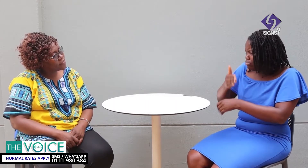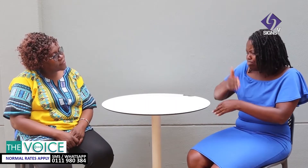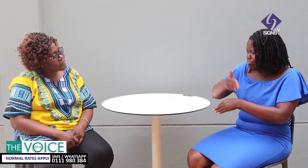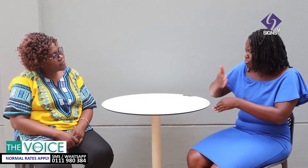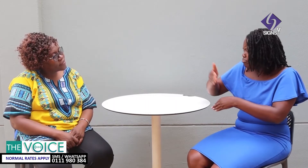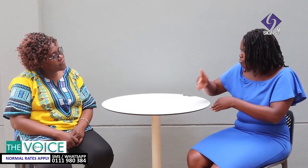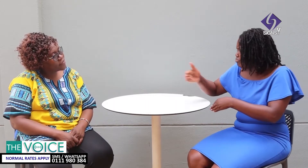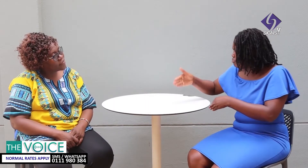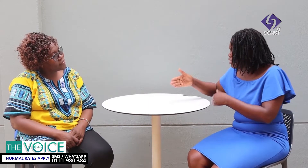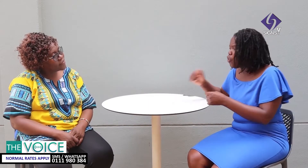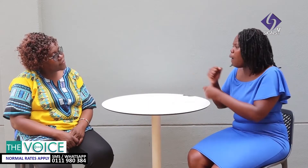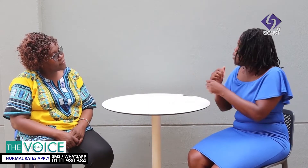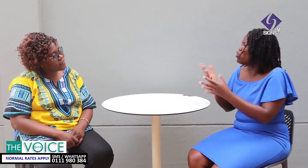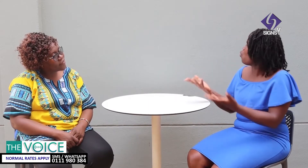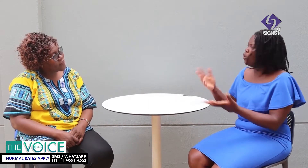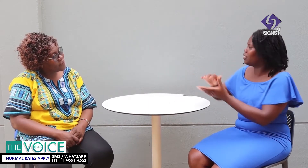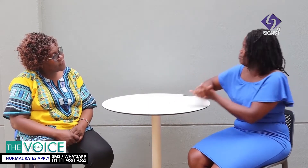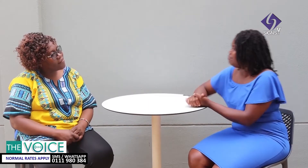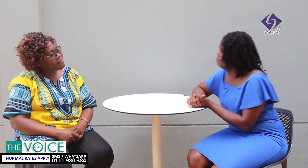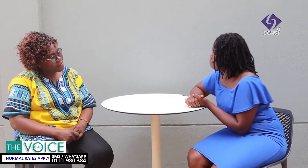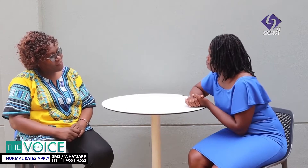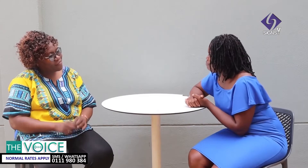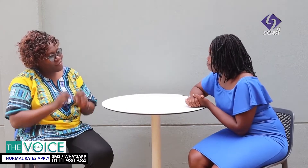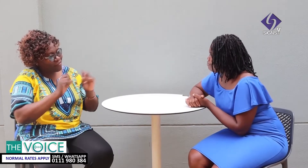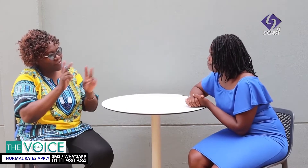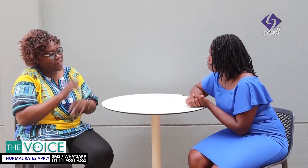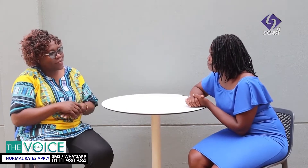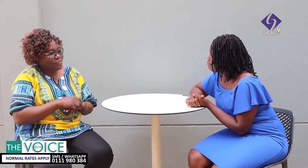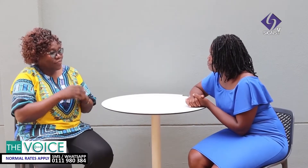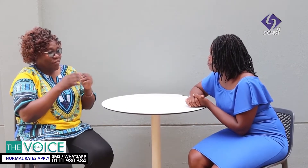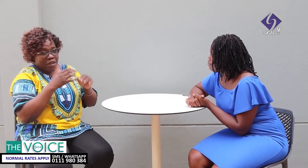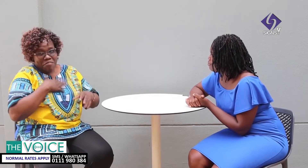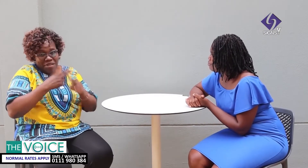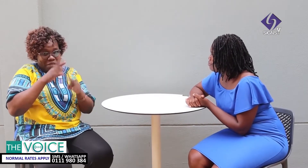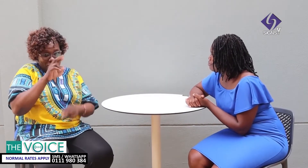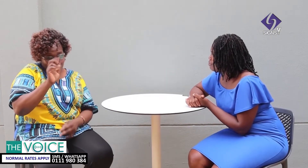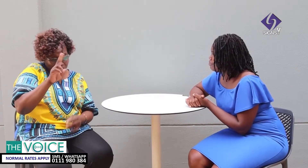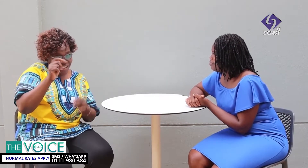got job until you got married. So tell us more.